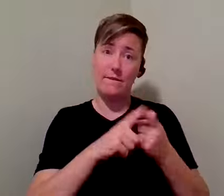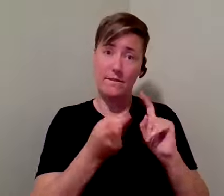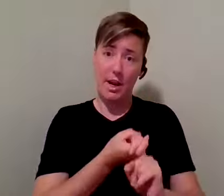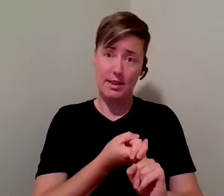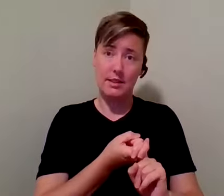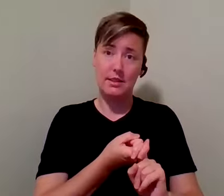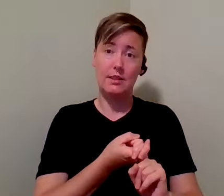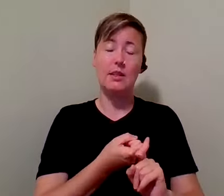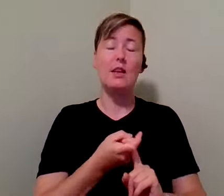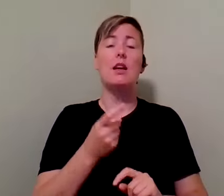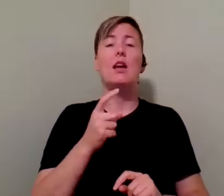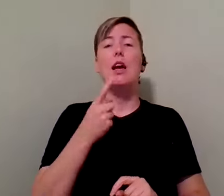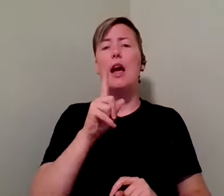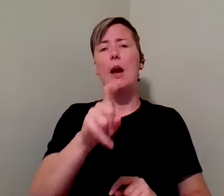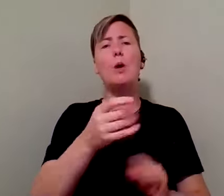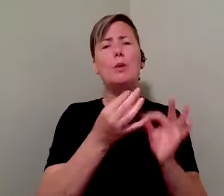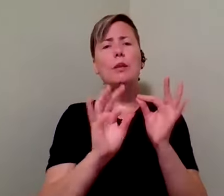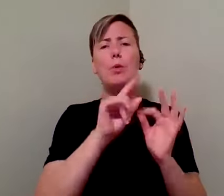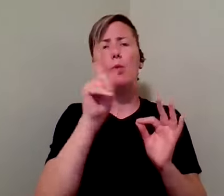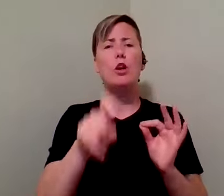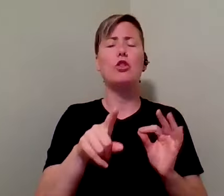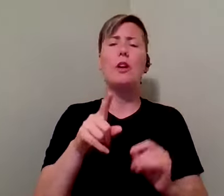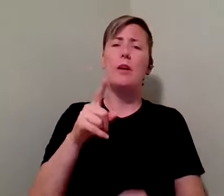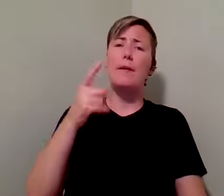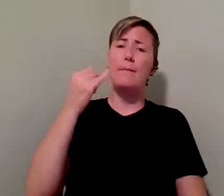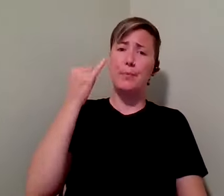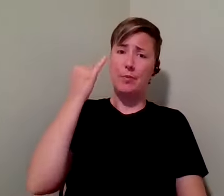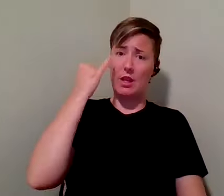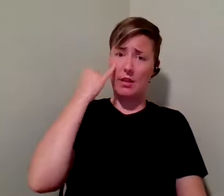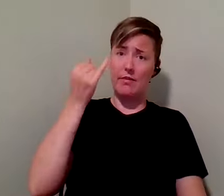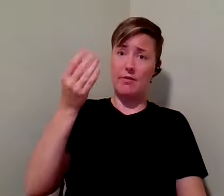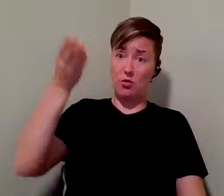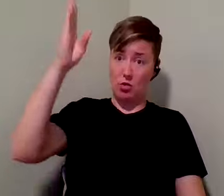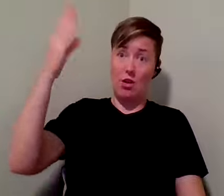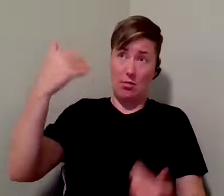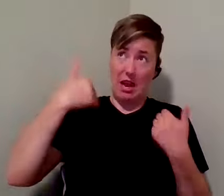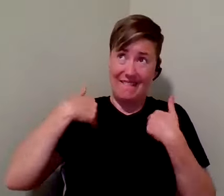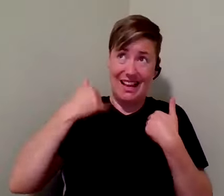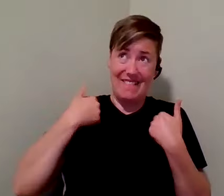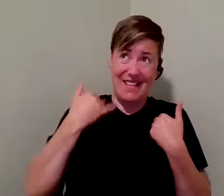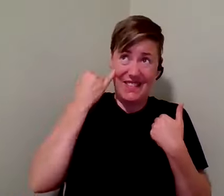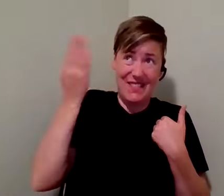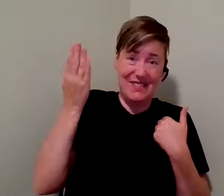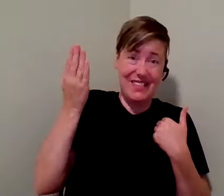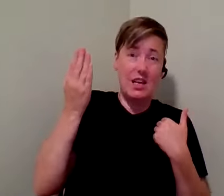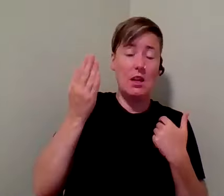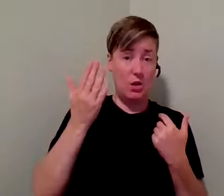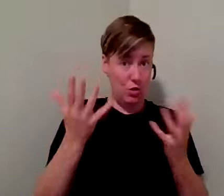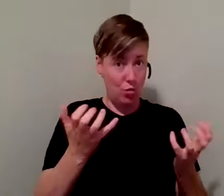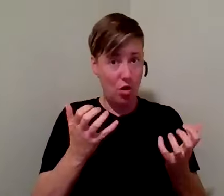this universe, wouldn't you like God to have those qualities? I said, you bet. He said, that's all AA says. He said, willing to believe